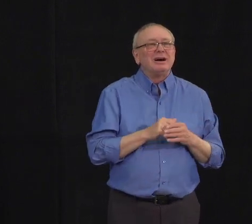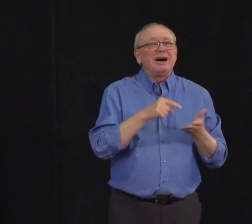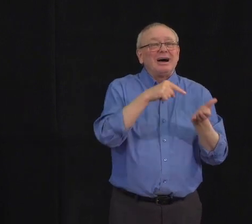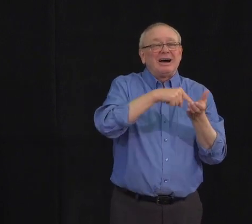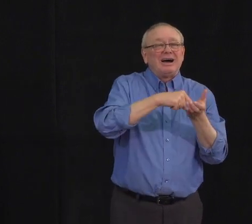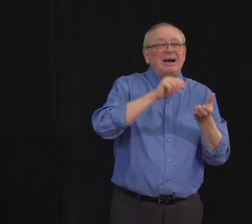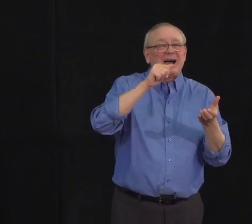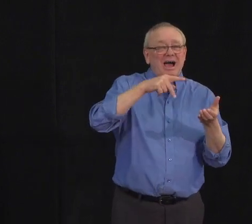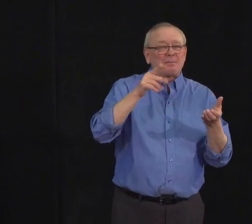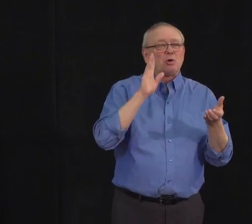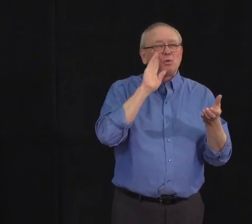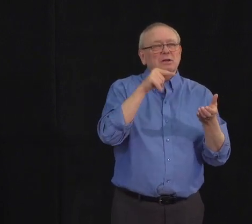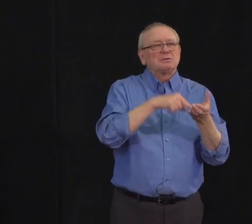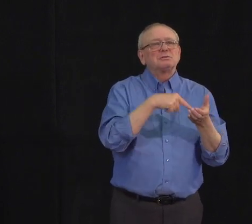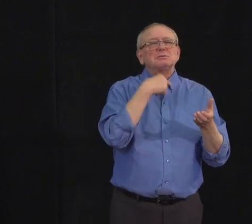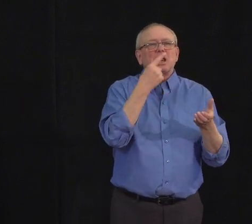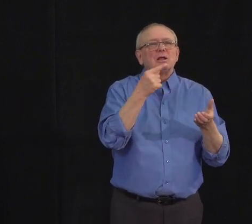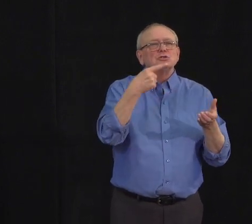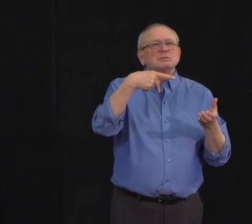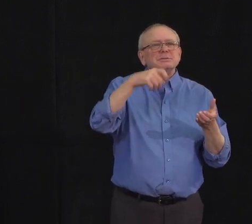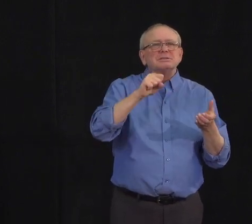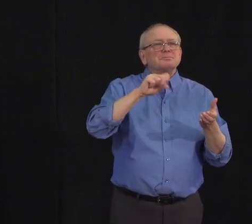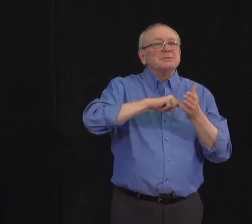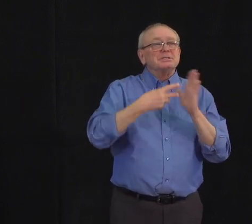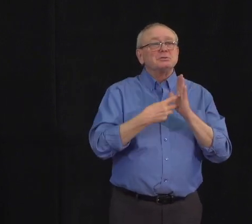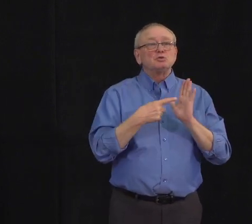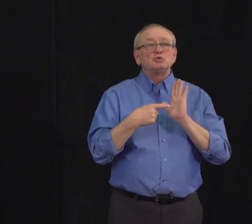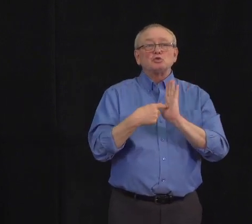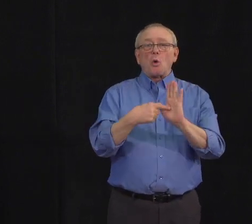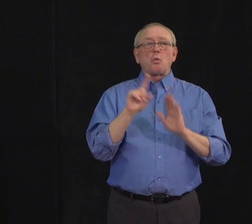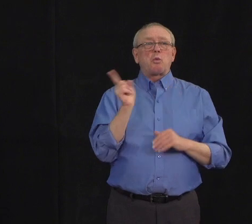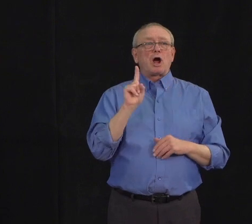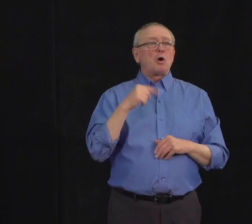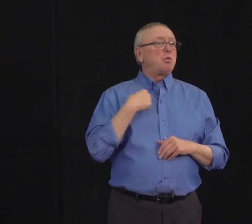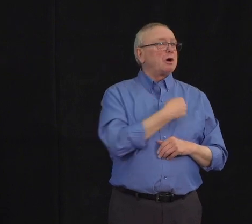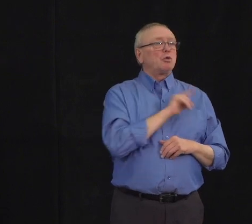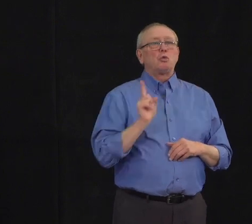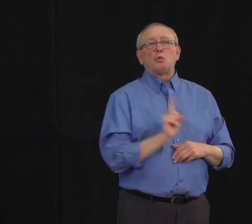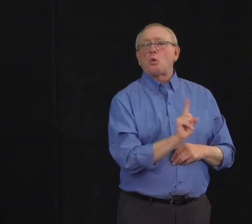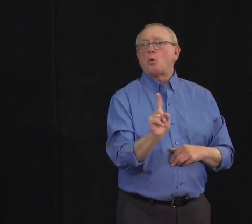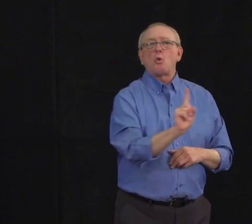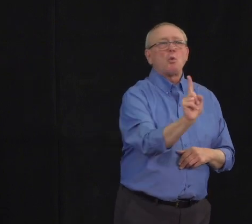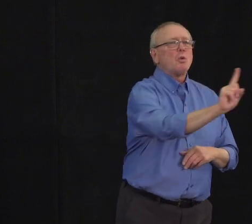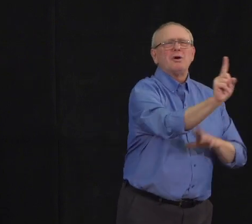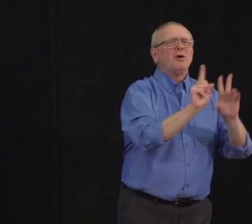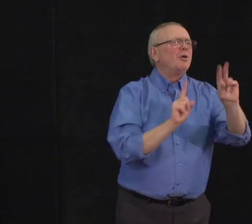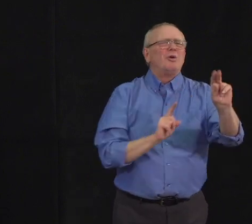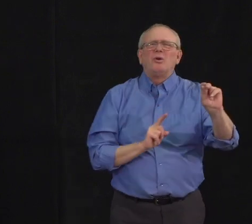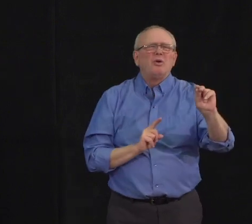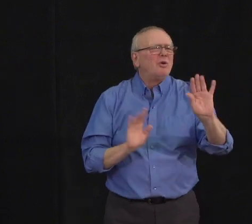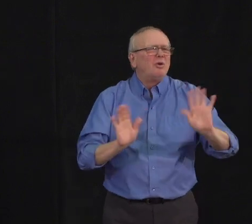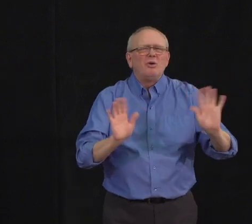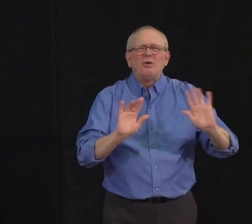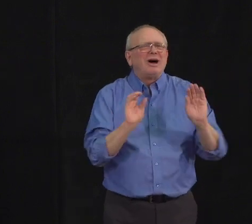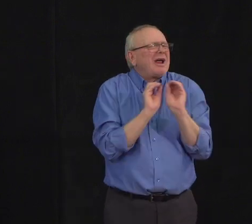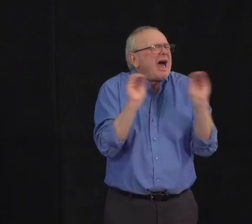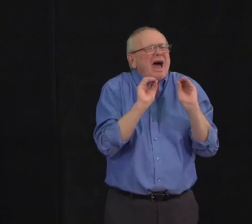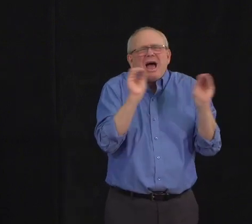phones is a random ID that is non-identifiable. Nothing that is identifiable is